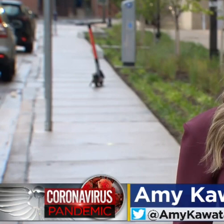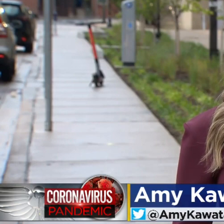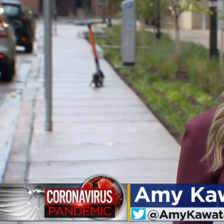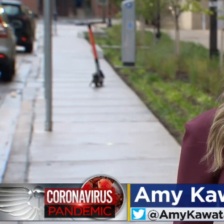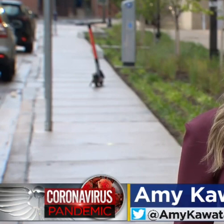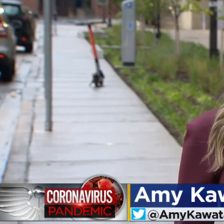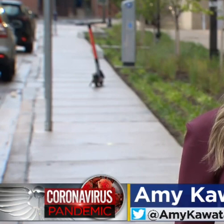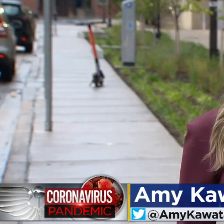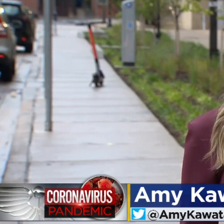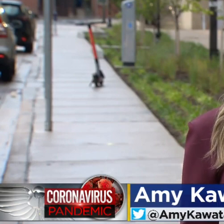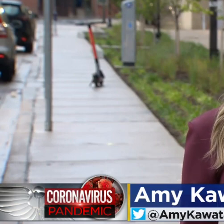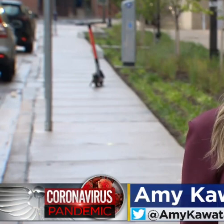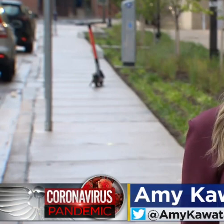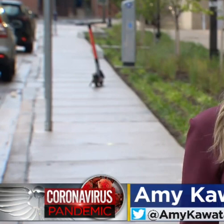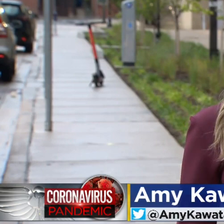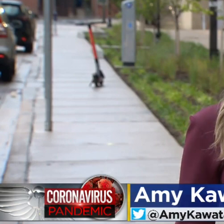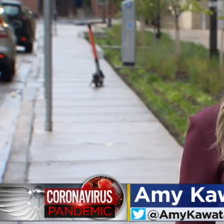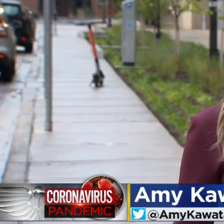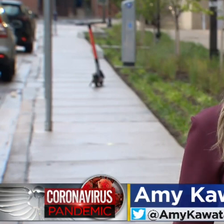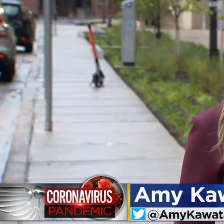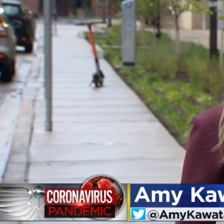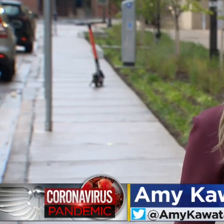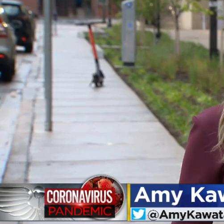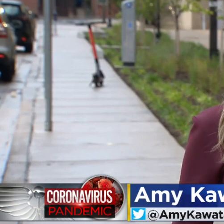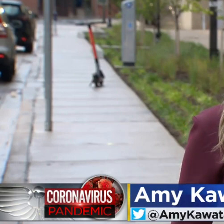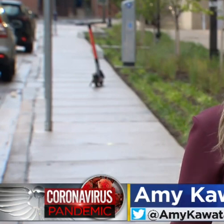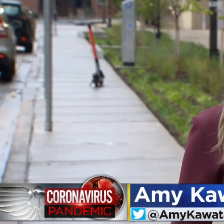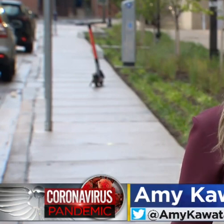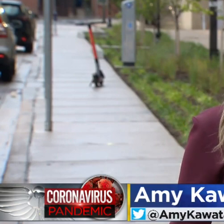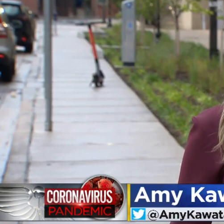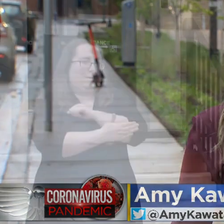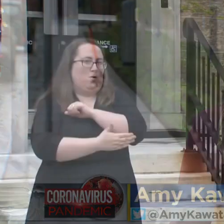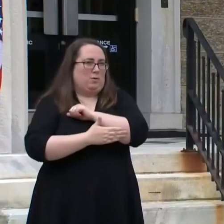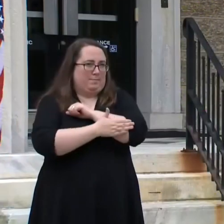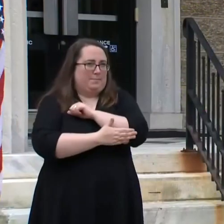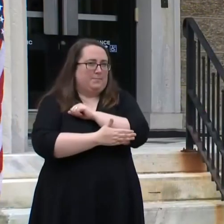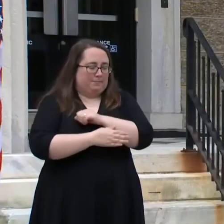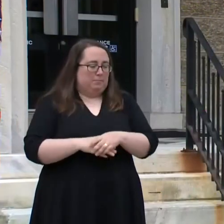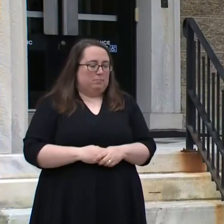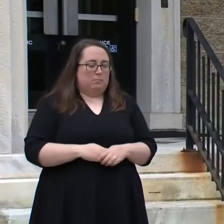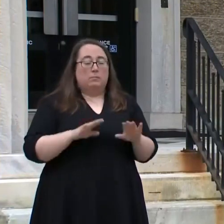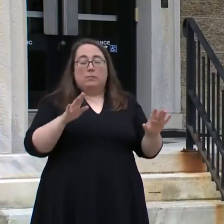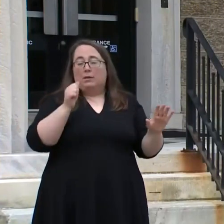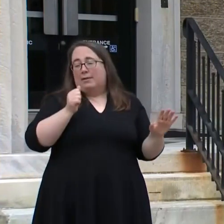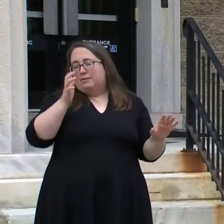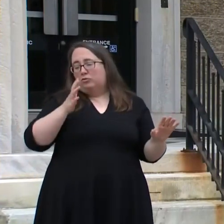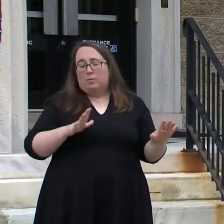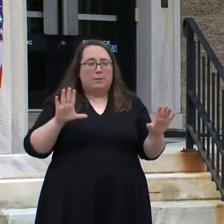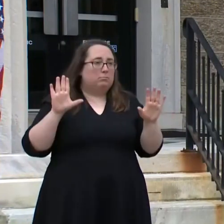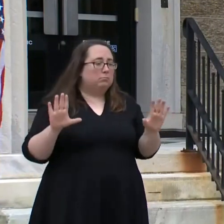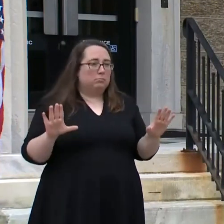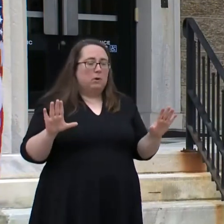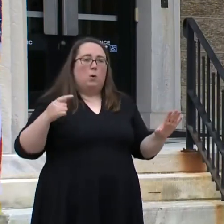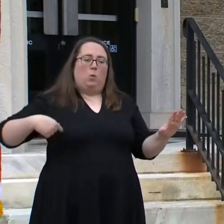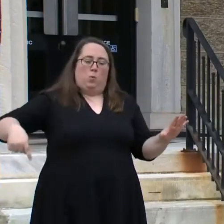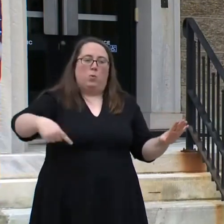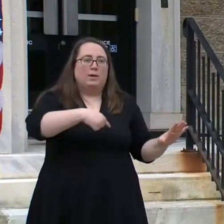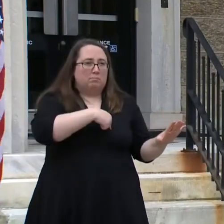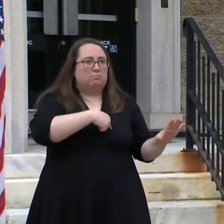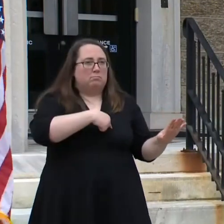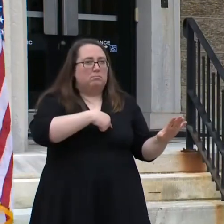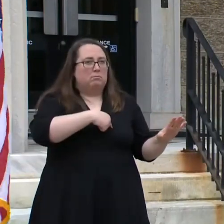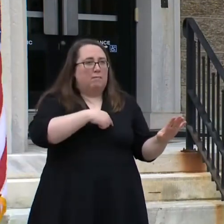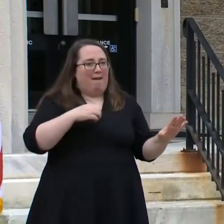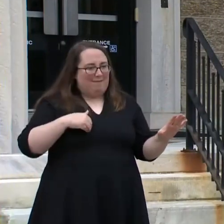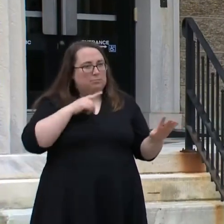lose his voice, so he went to the county health clinic to get tested. Ladies and gentlemen, we have